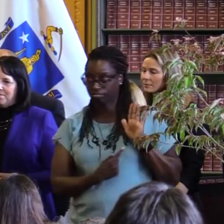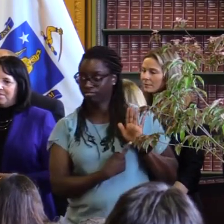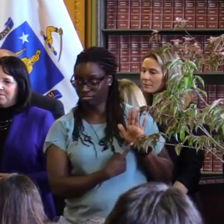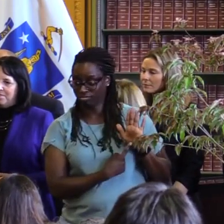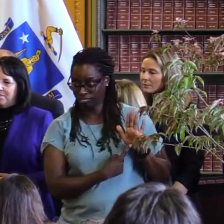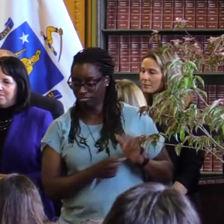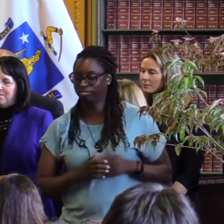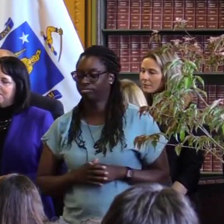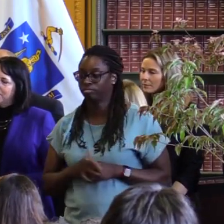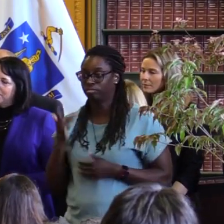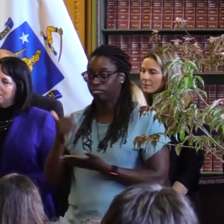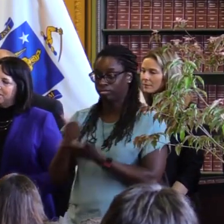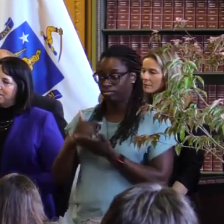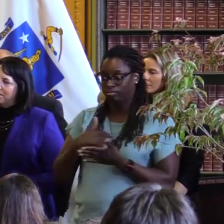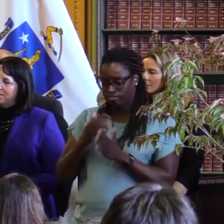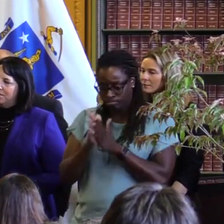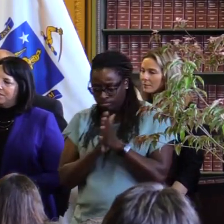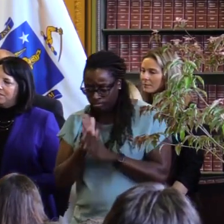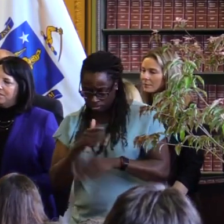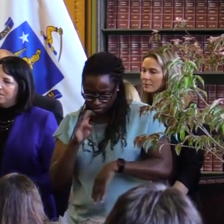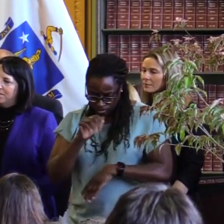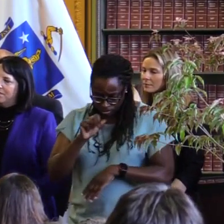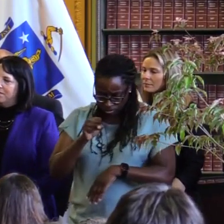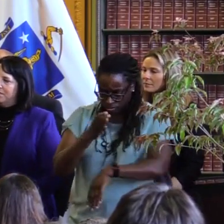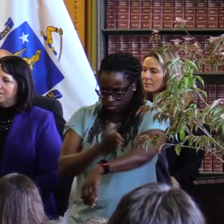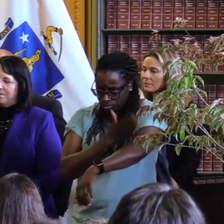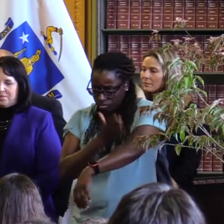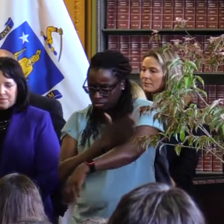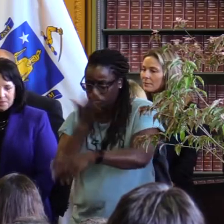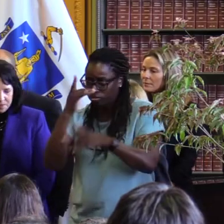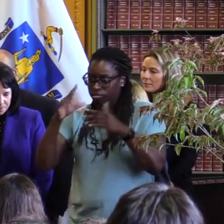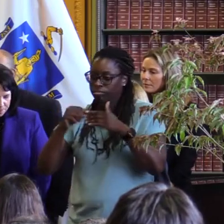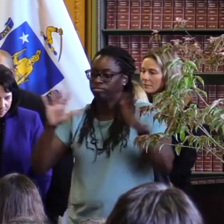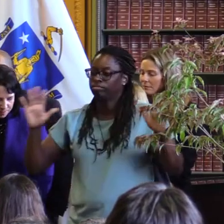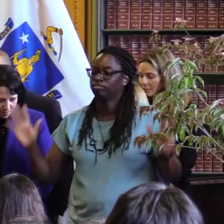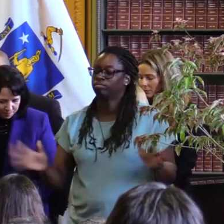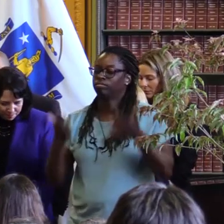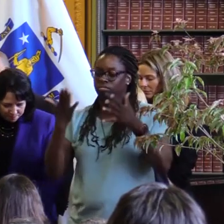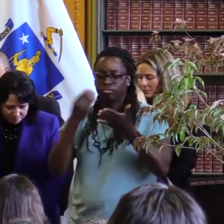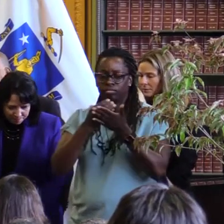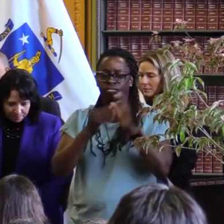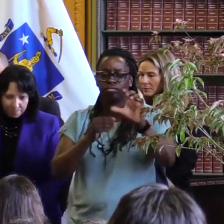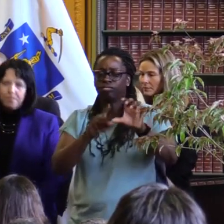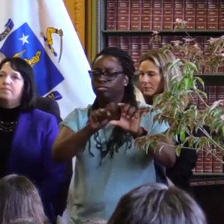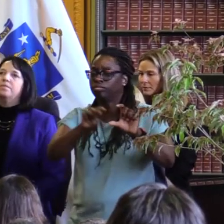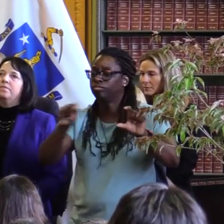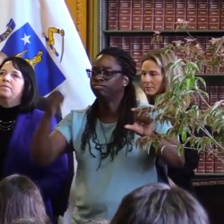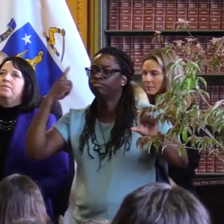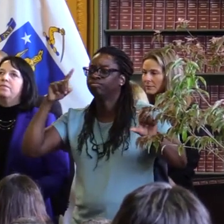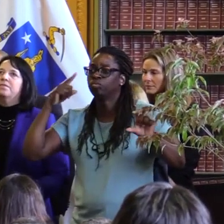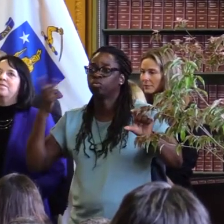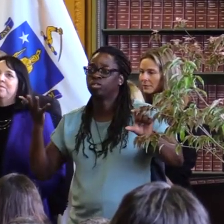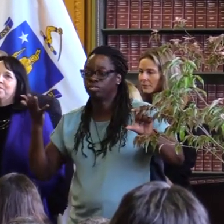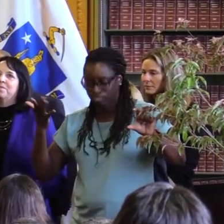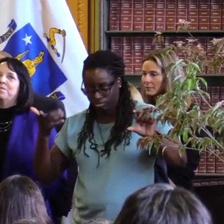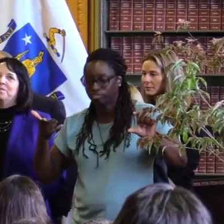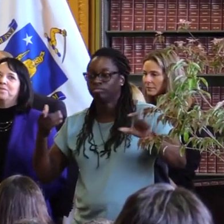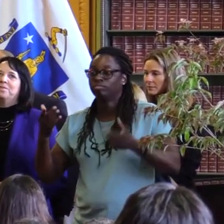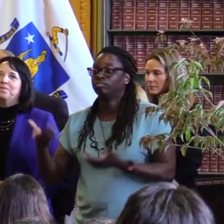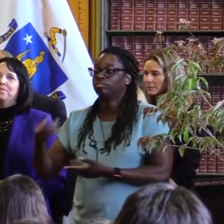Massachusetts innovation, and to strengthen our economy and our communities. And this is the opportunity